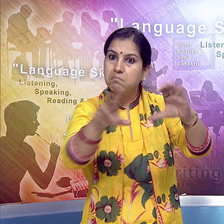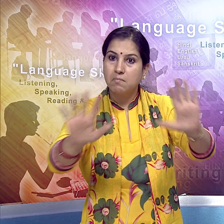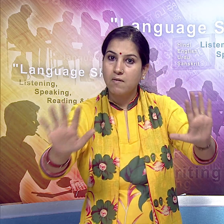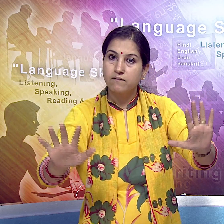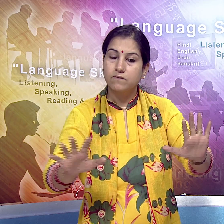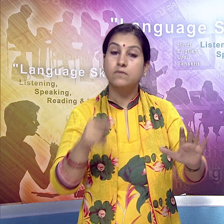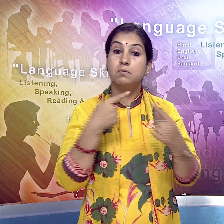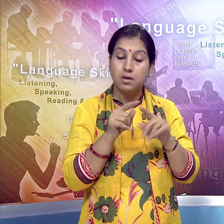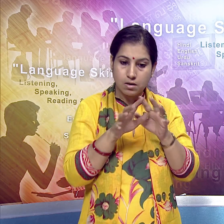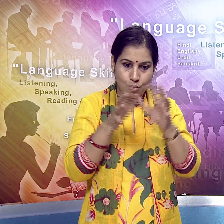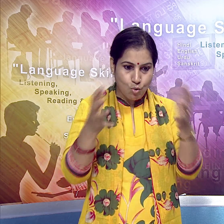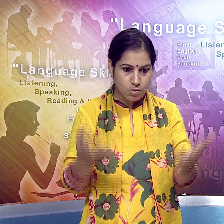But globally,